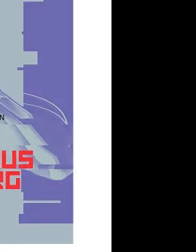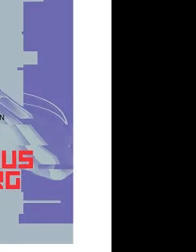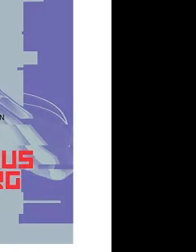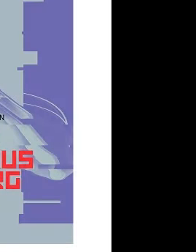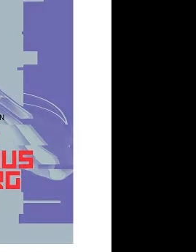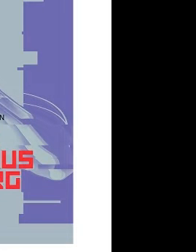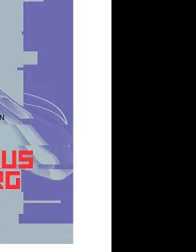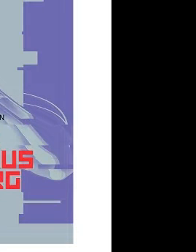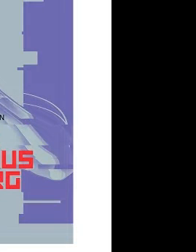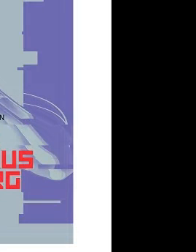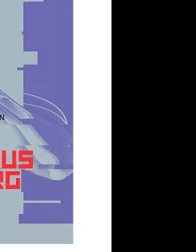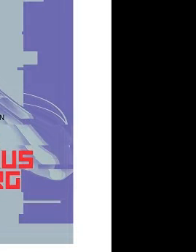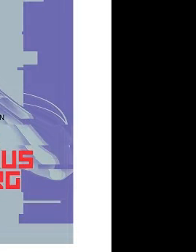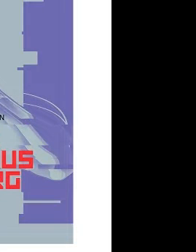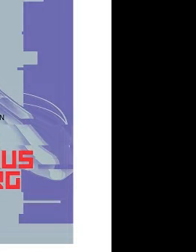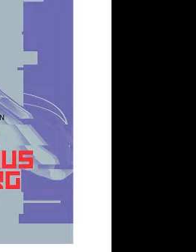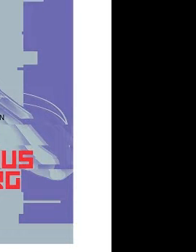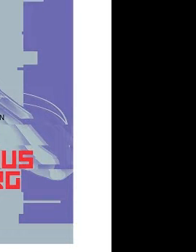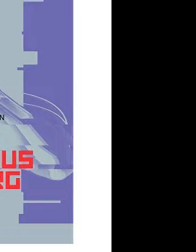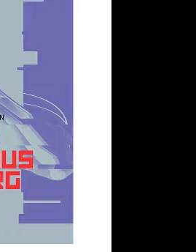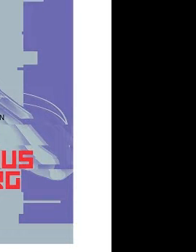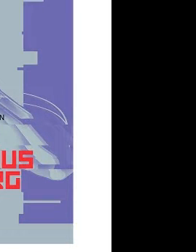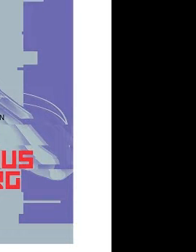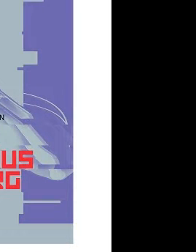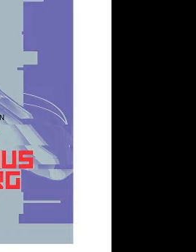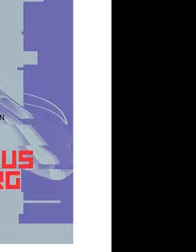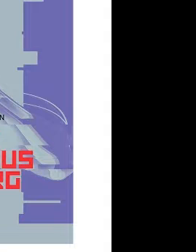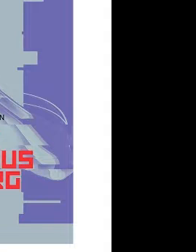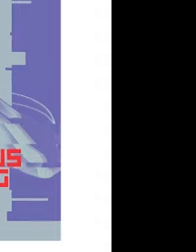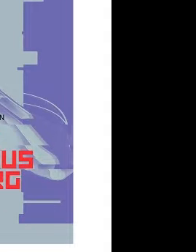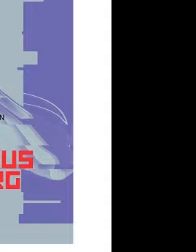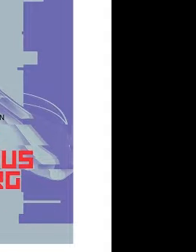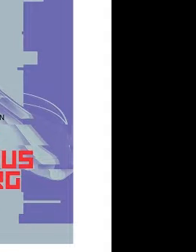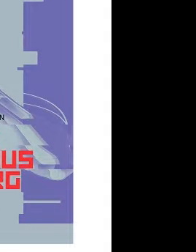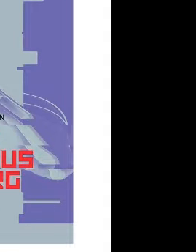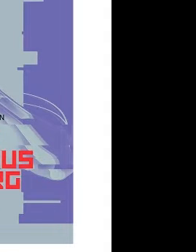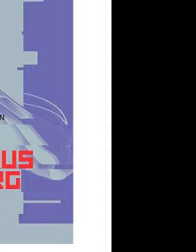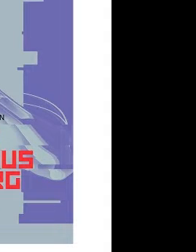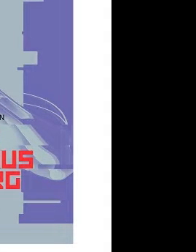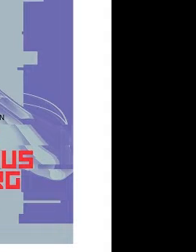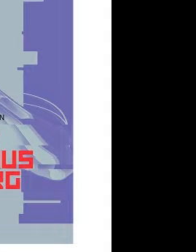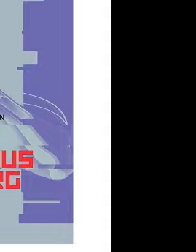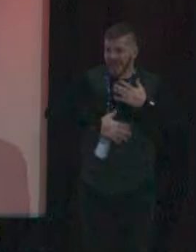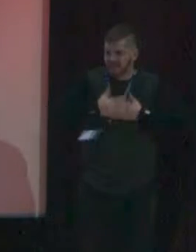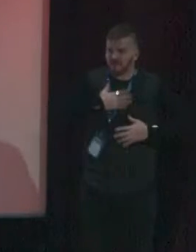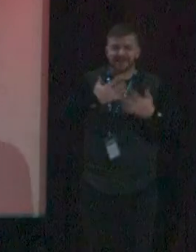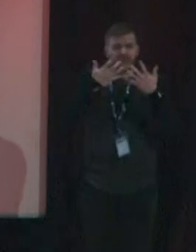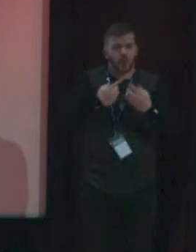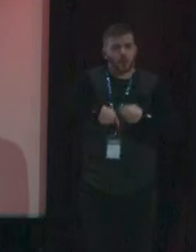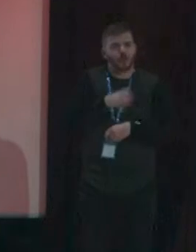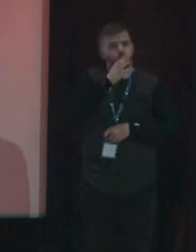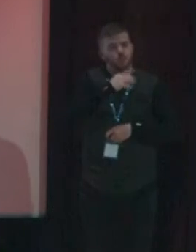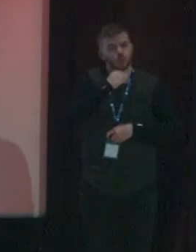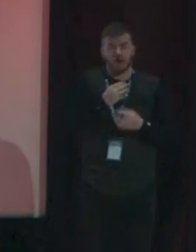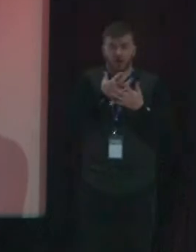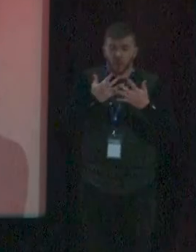new short-form book out. It's called The Virtuous Cyborg. It is about the relationship between our behavior and the technologies that we use. And there's a ton